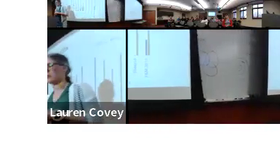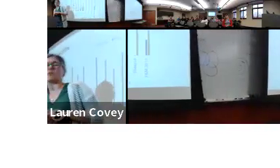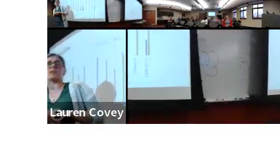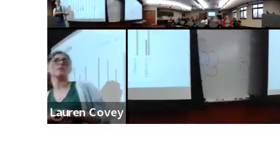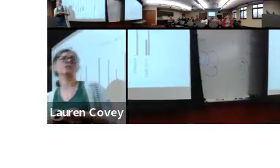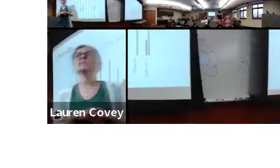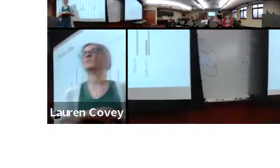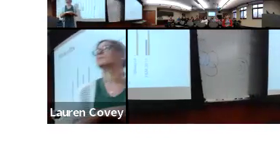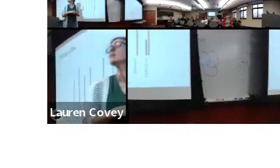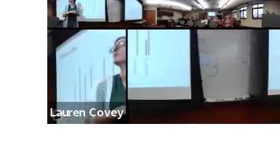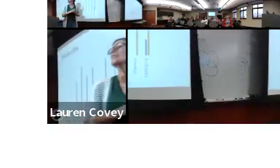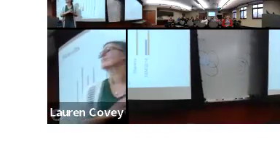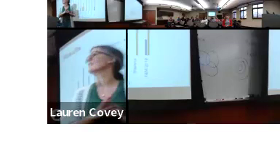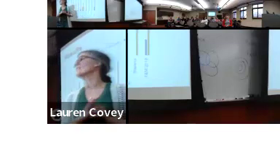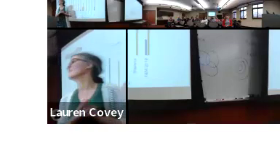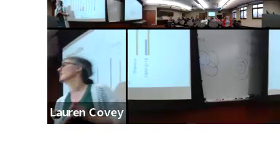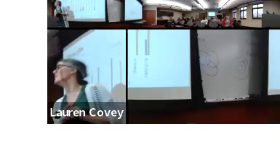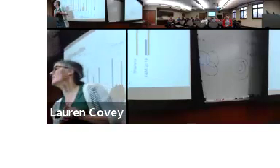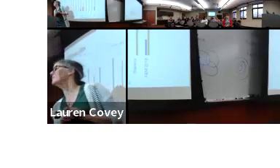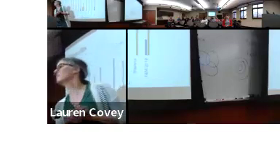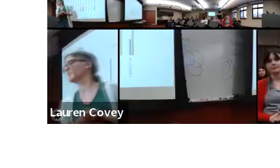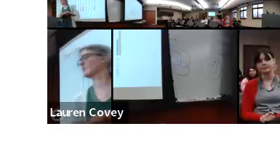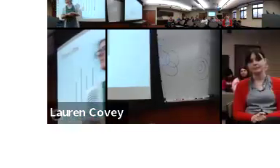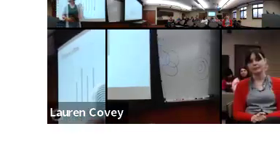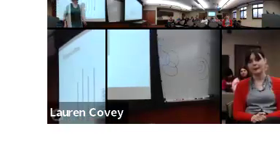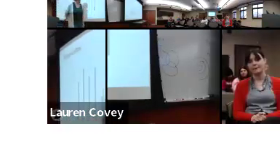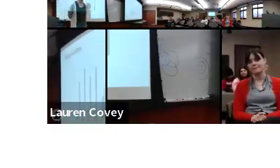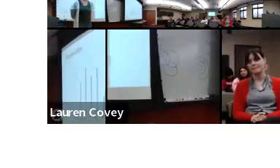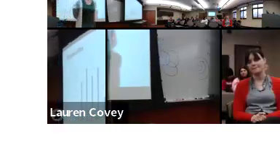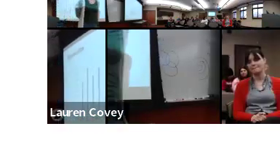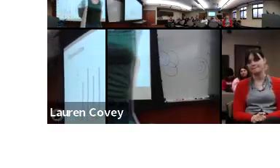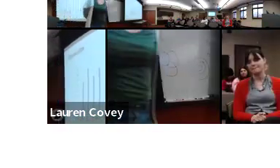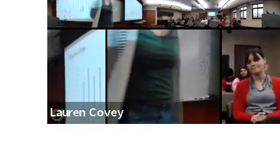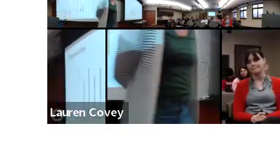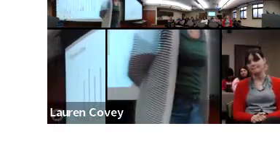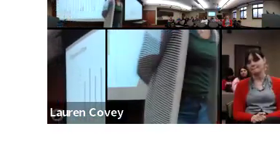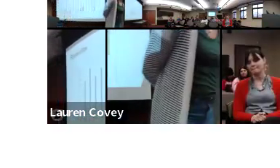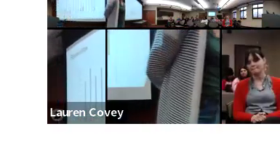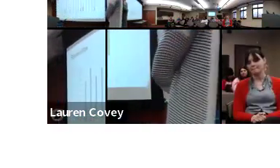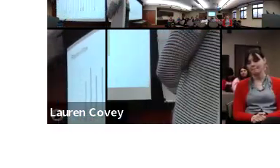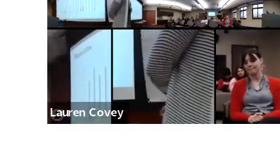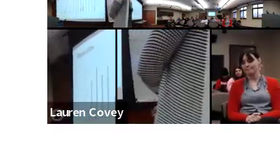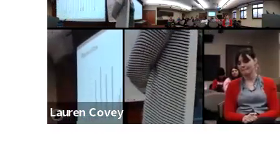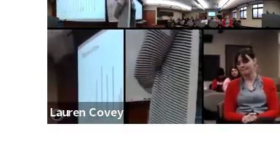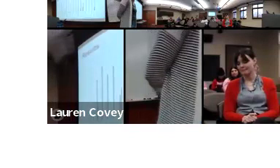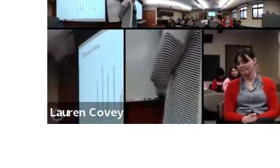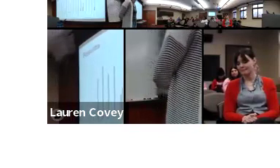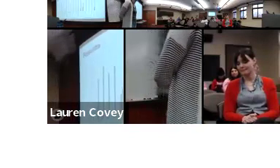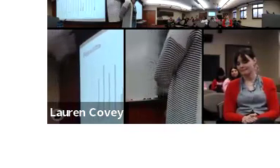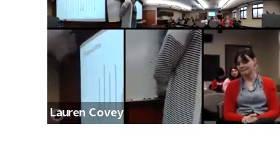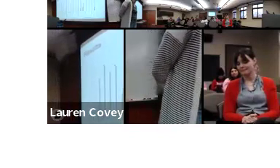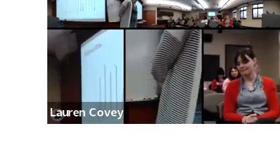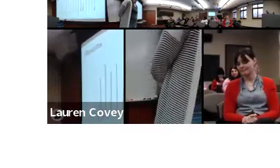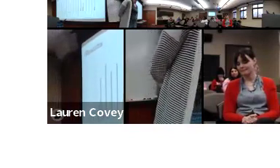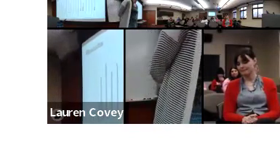be determined, I think. Yeah, comment on referring track. Yes. So if we're talking